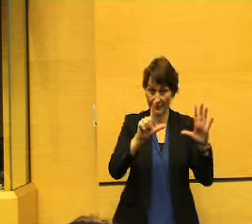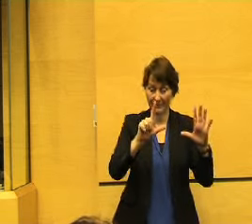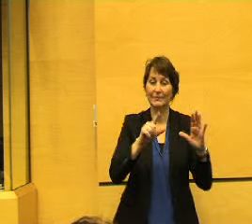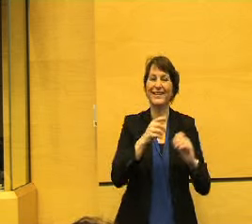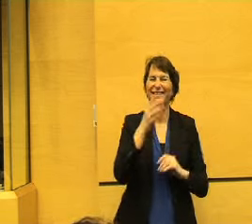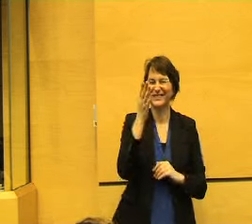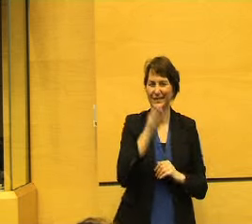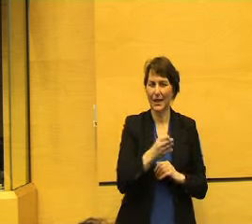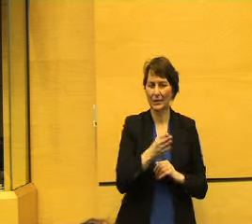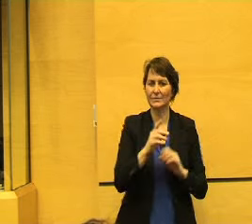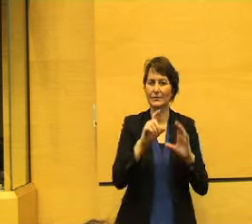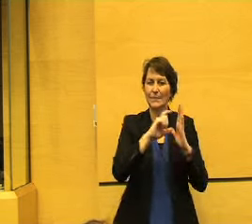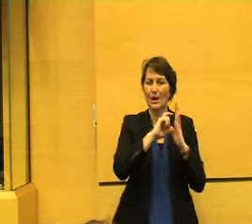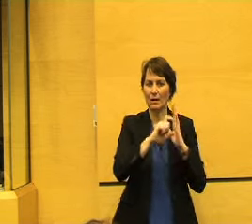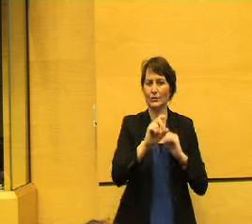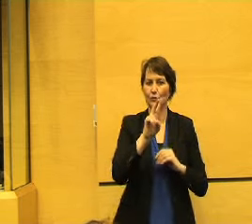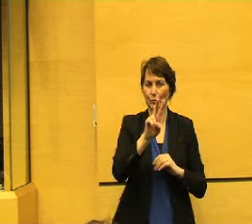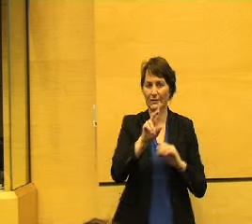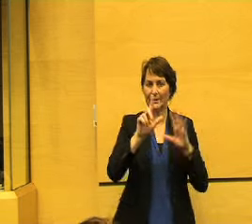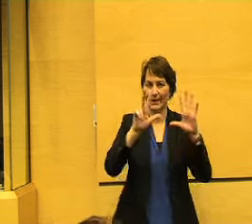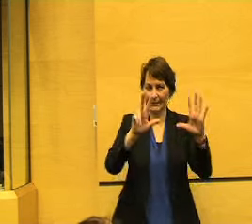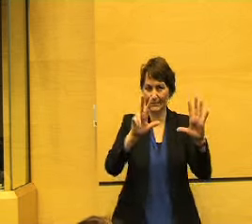27/28,